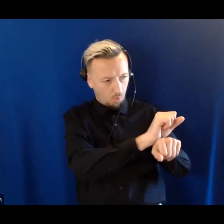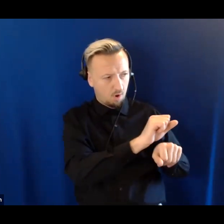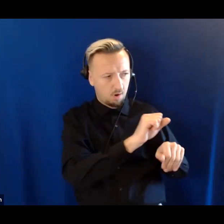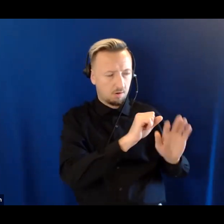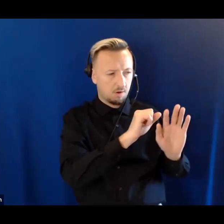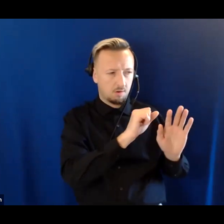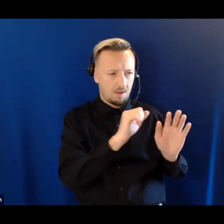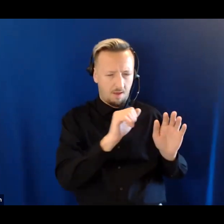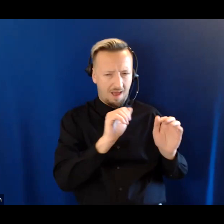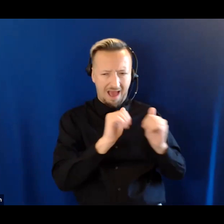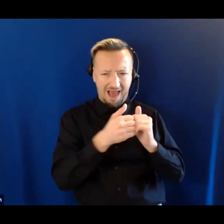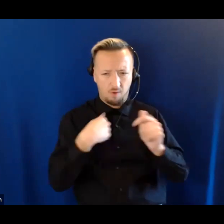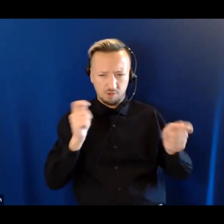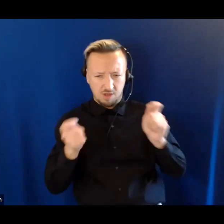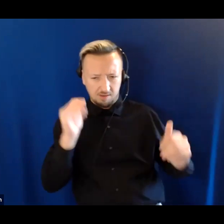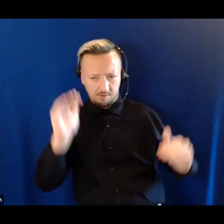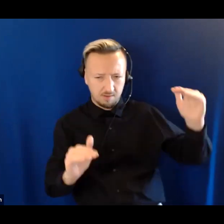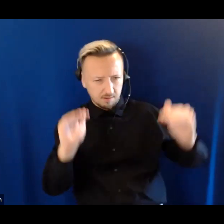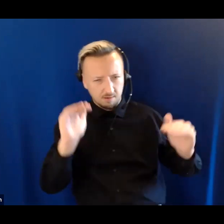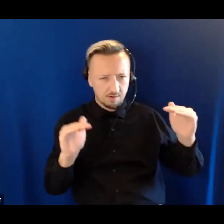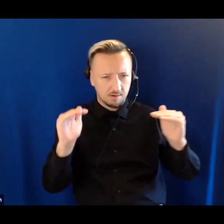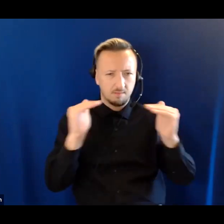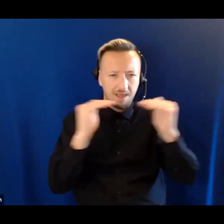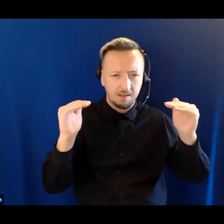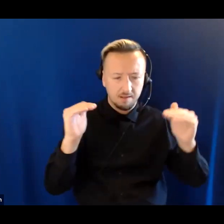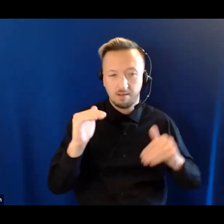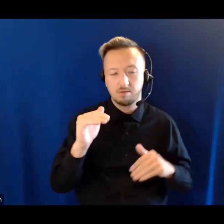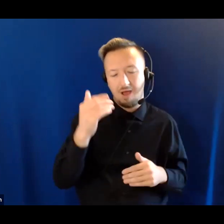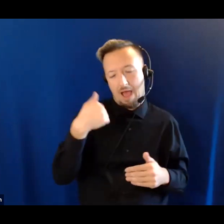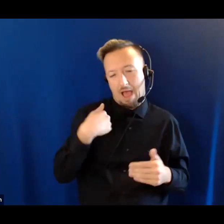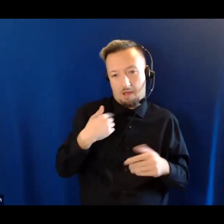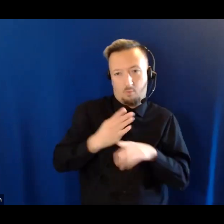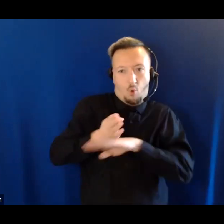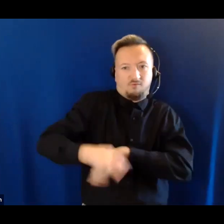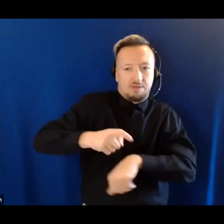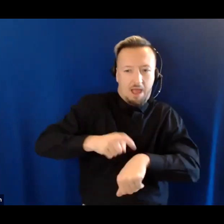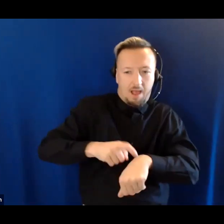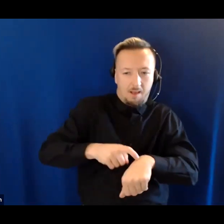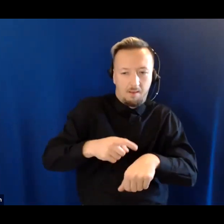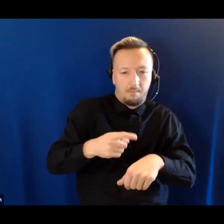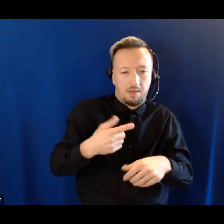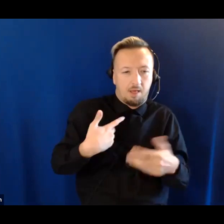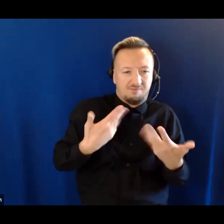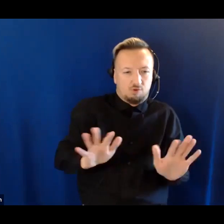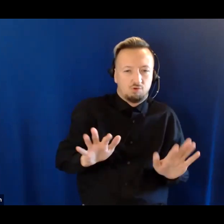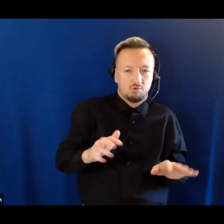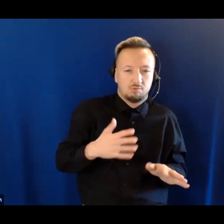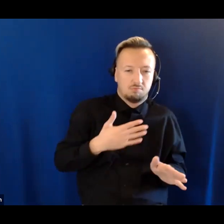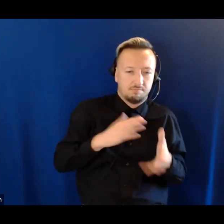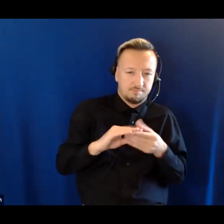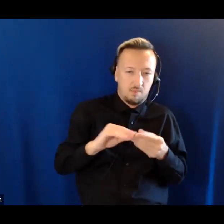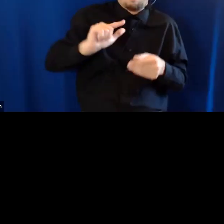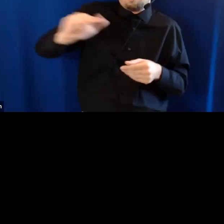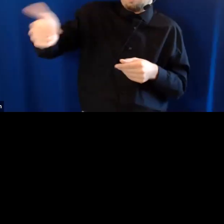there. Hopefully there's some questions and we can continue talking, but I wanna give Sarah enough time to.